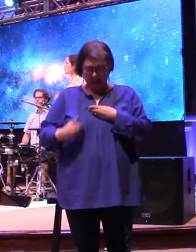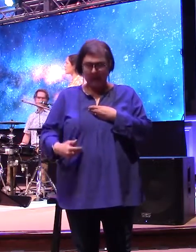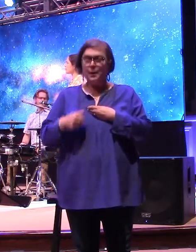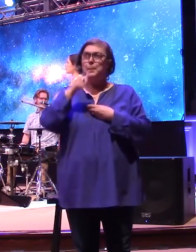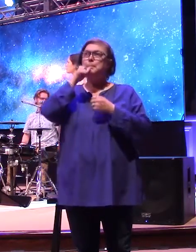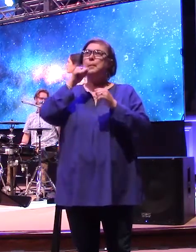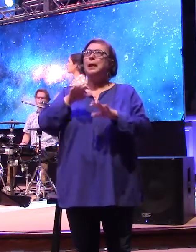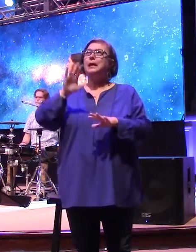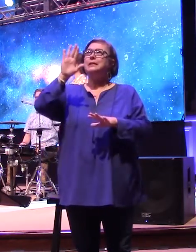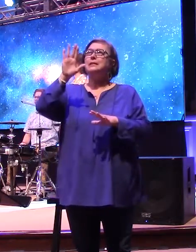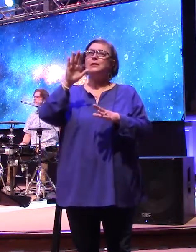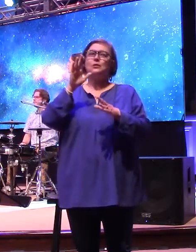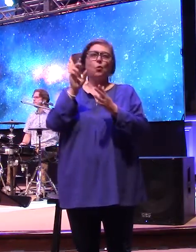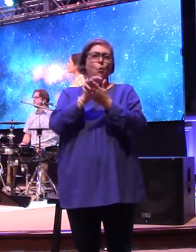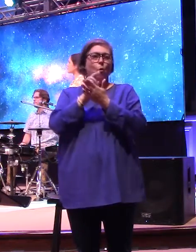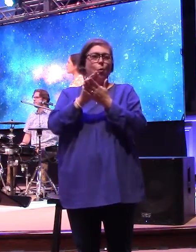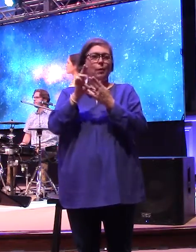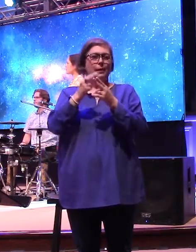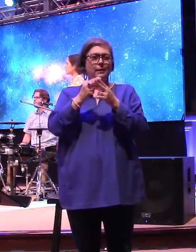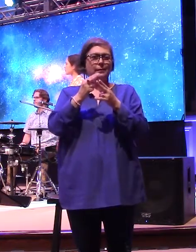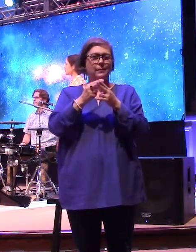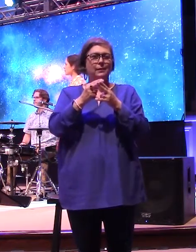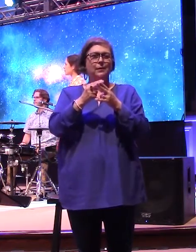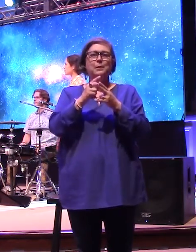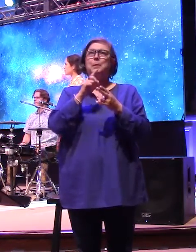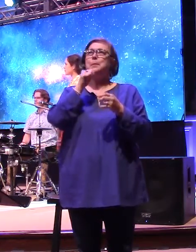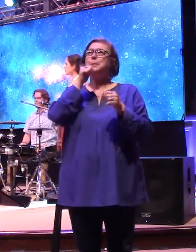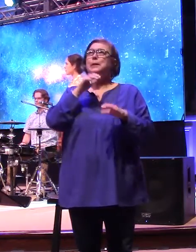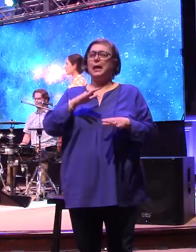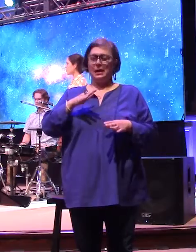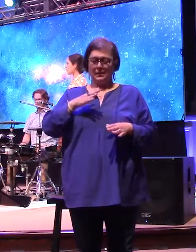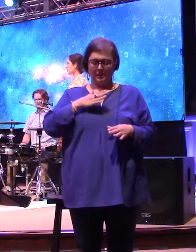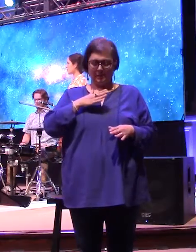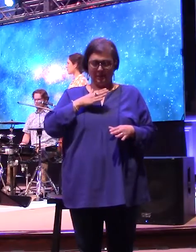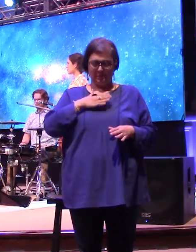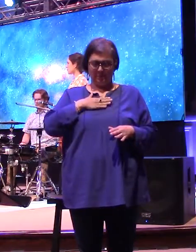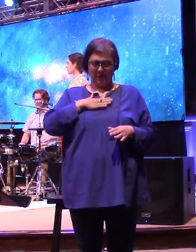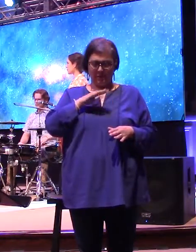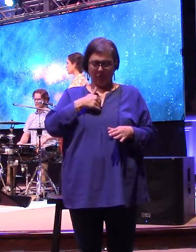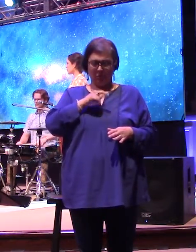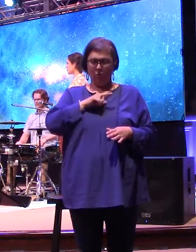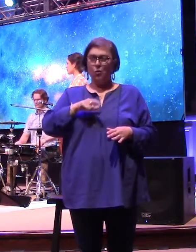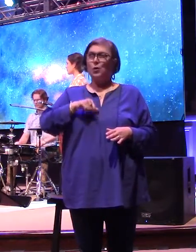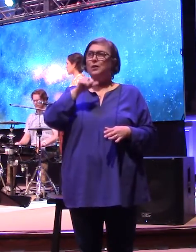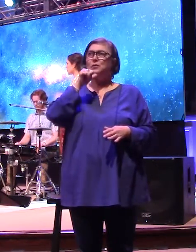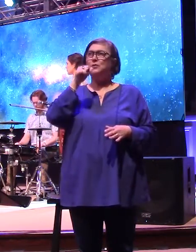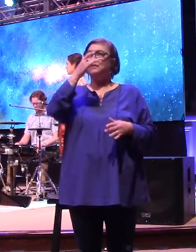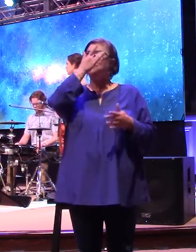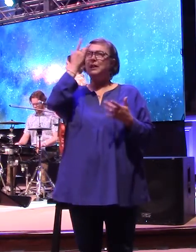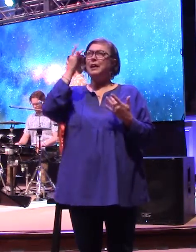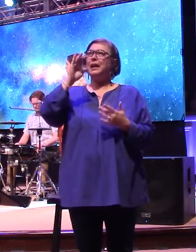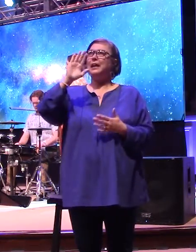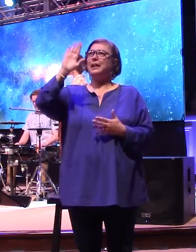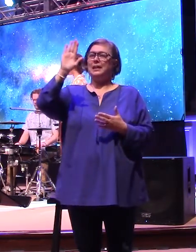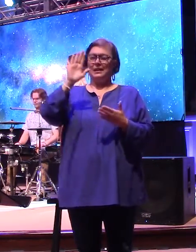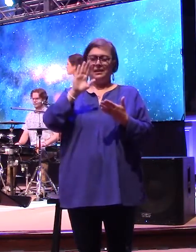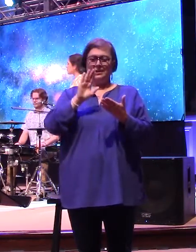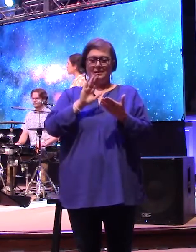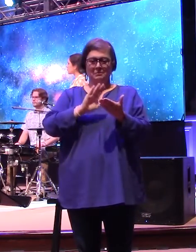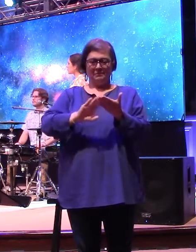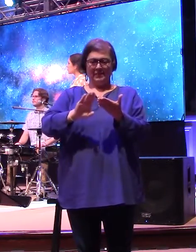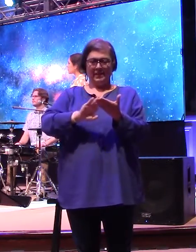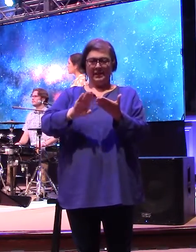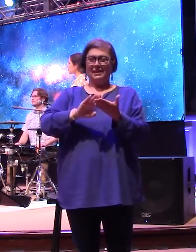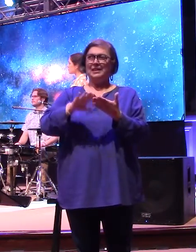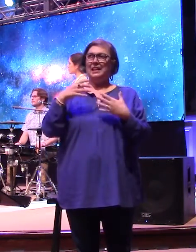Bless his holy name. Bless the Lord, O my soul, and forget not his benefits, who pardons all your iniquities, who